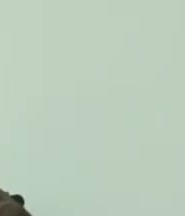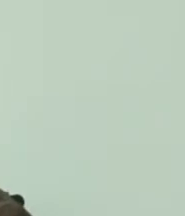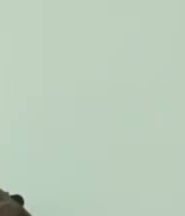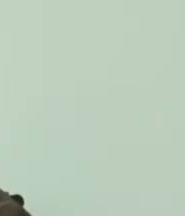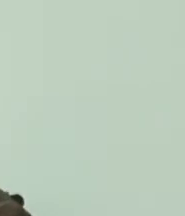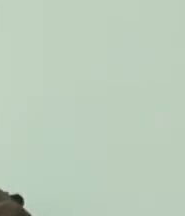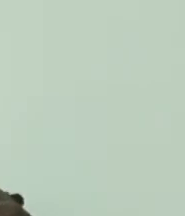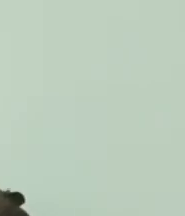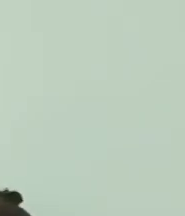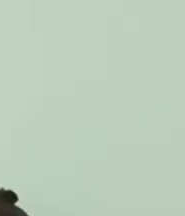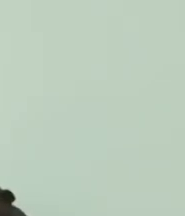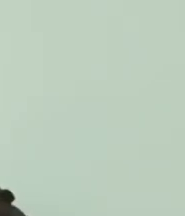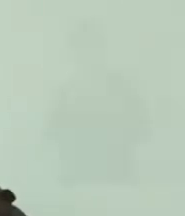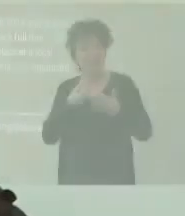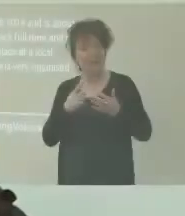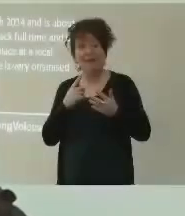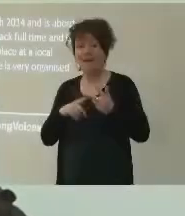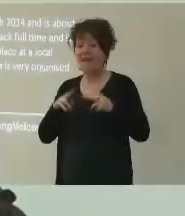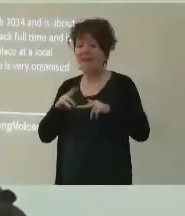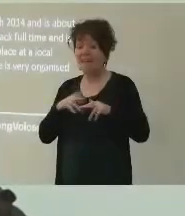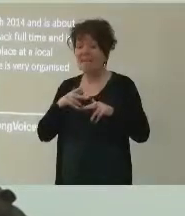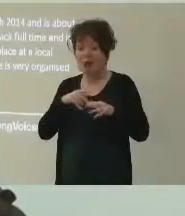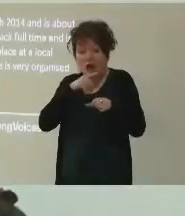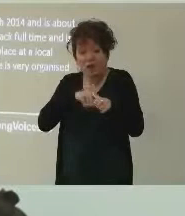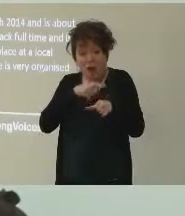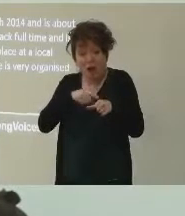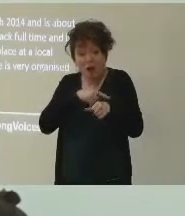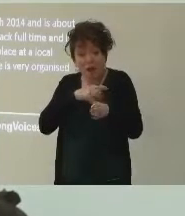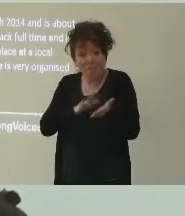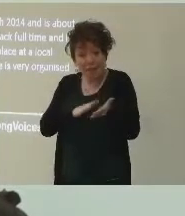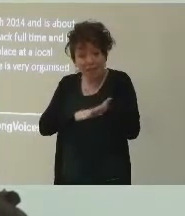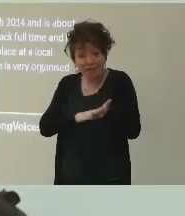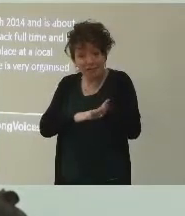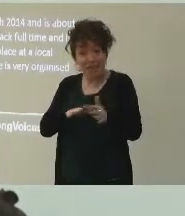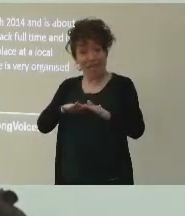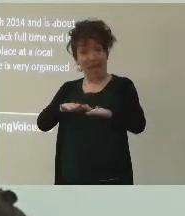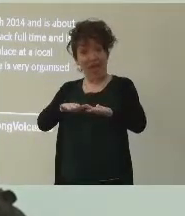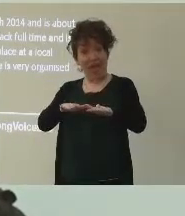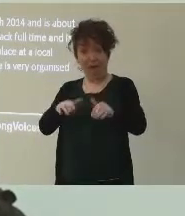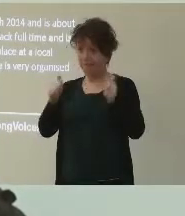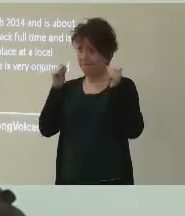This one is, having a young parent in your workplace is a great